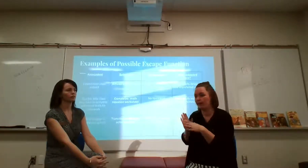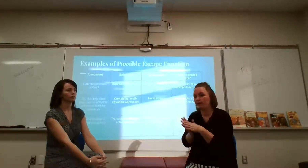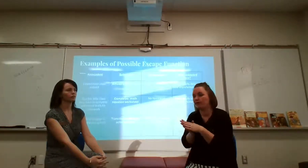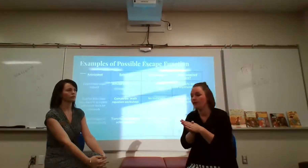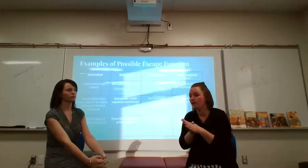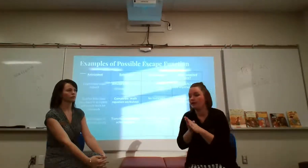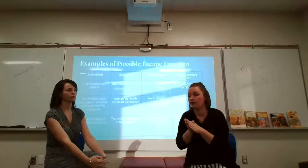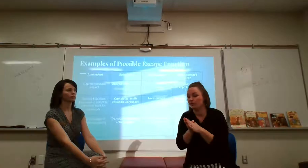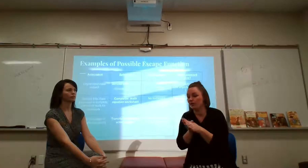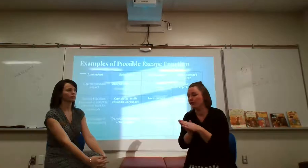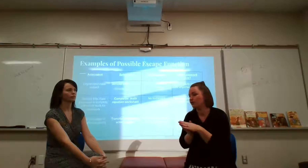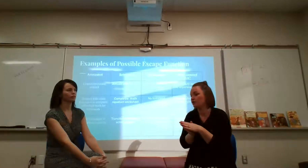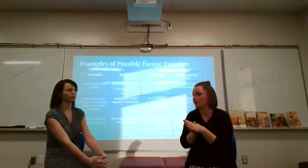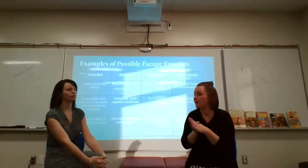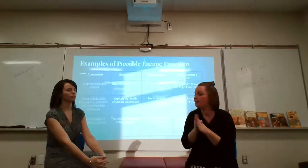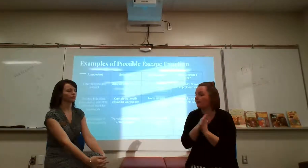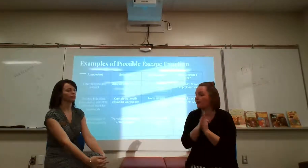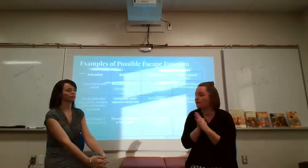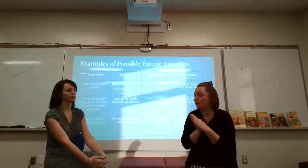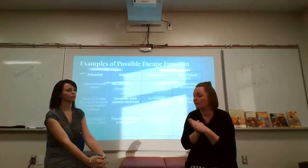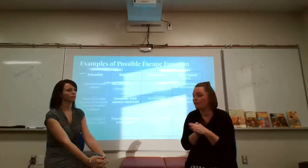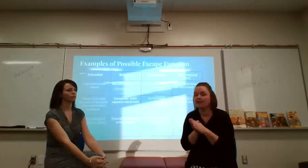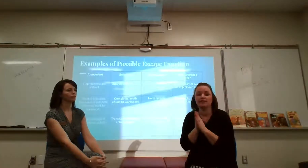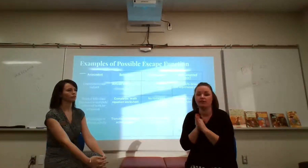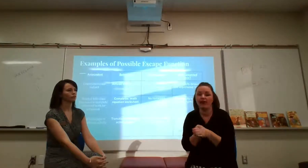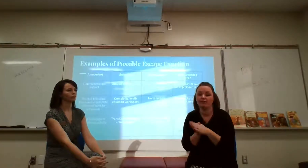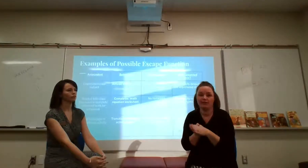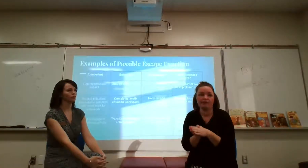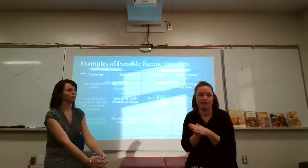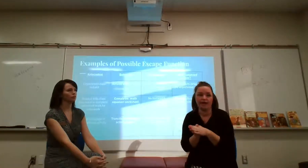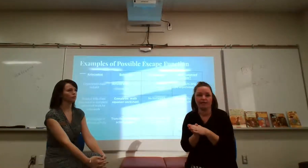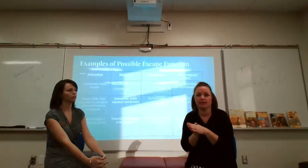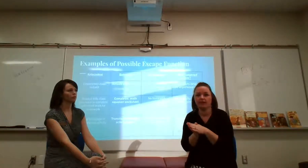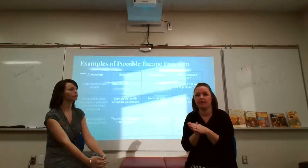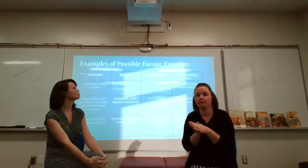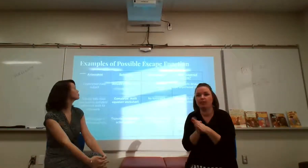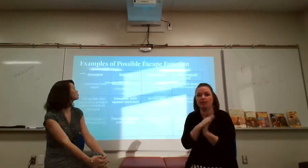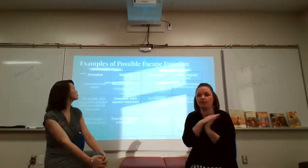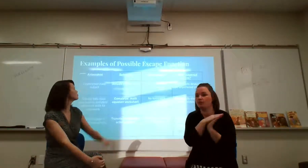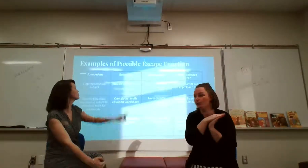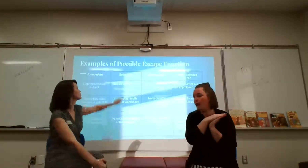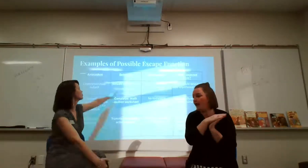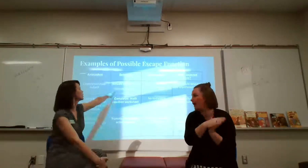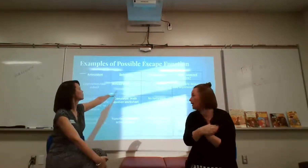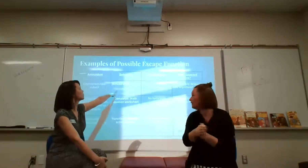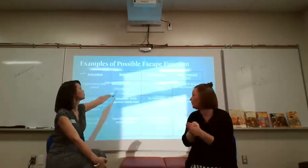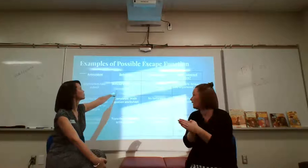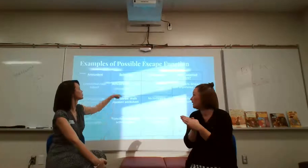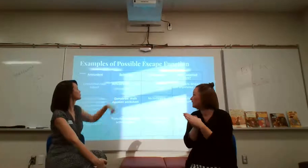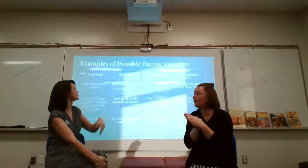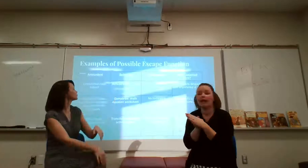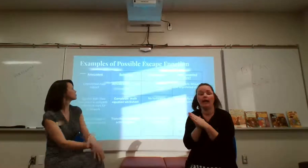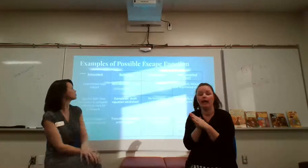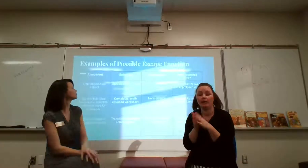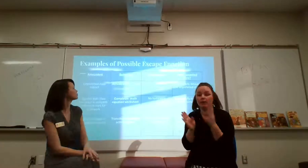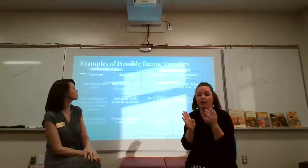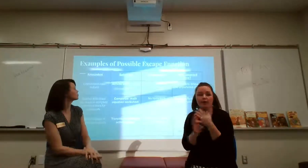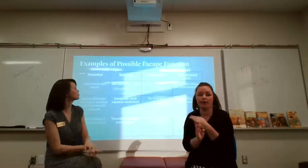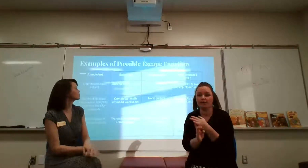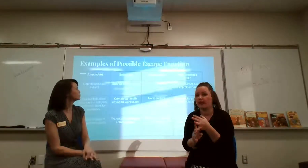behavior, or control the functions, right? So our first one is arrive late for class. So this can apply to any grade, whether it is high